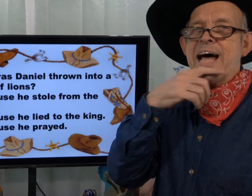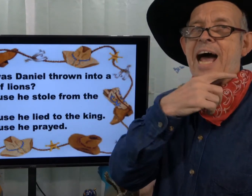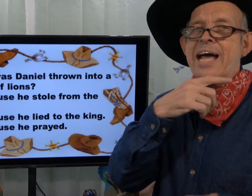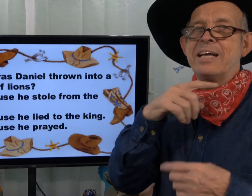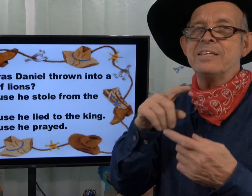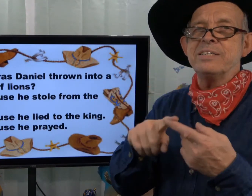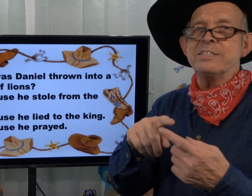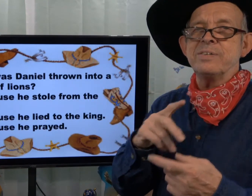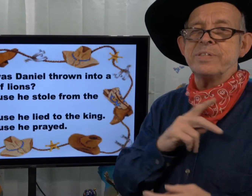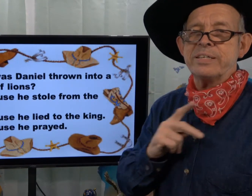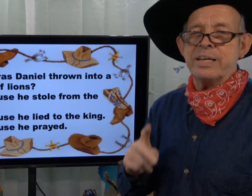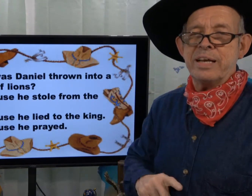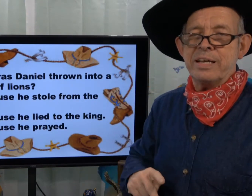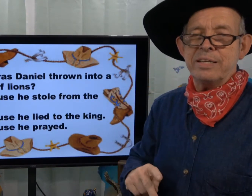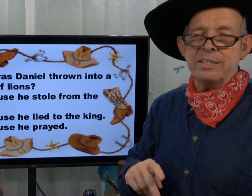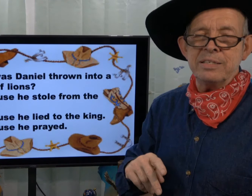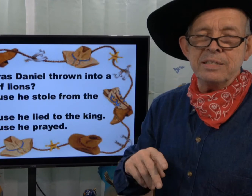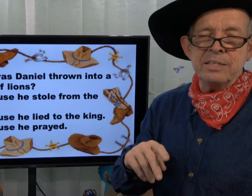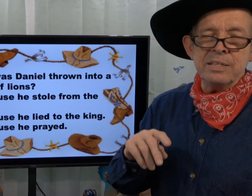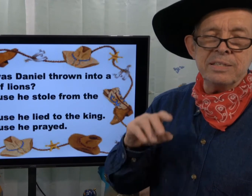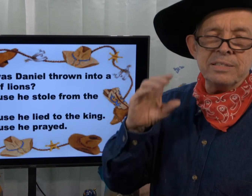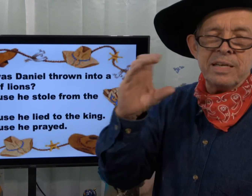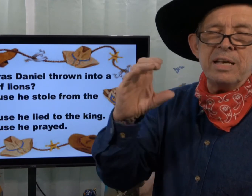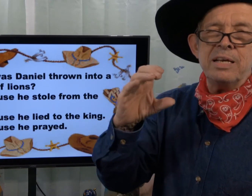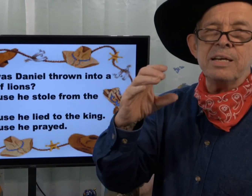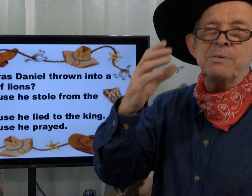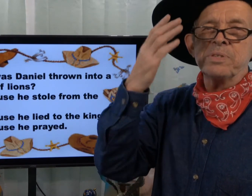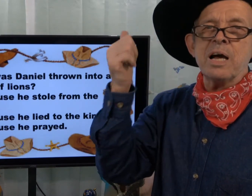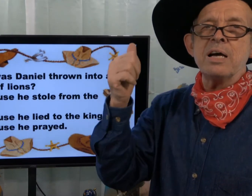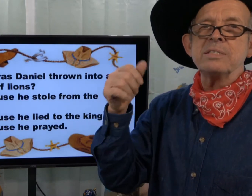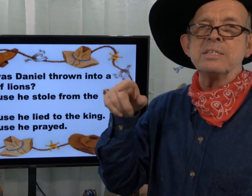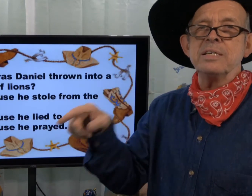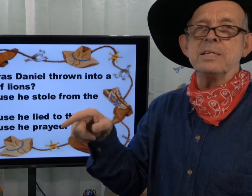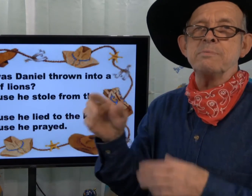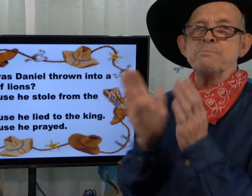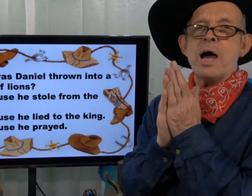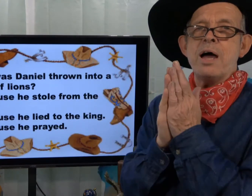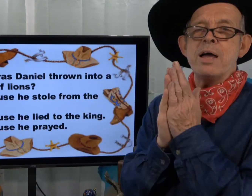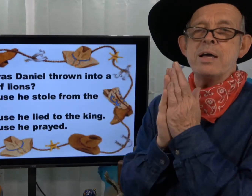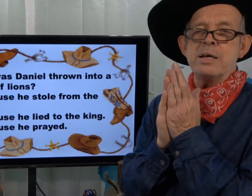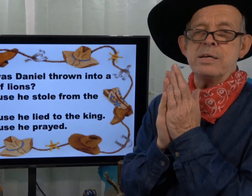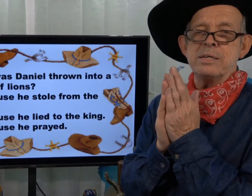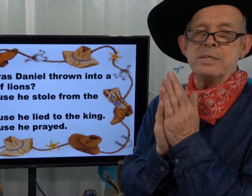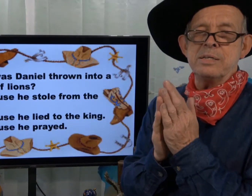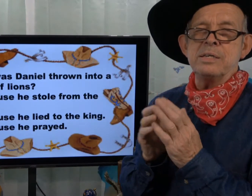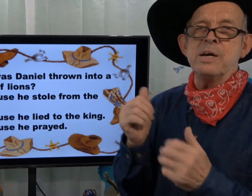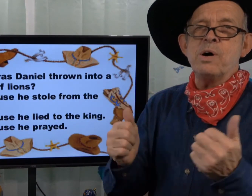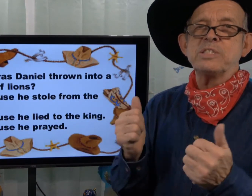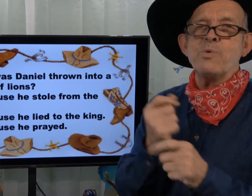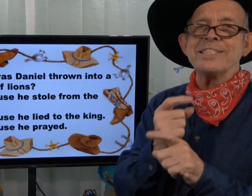lied to the king. C, because he lied. What's the right